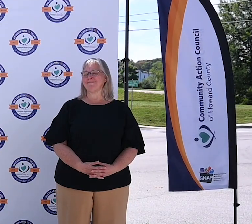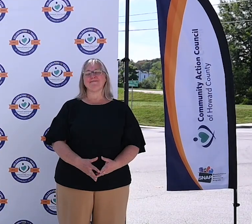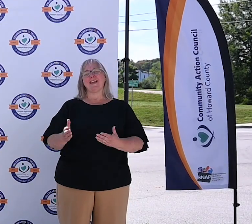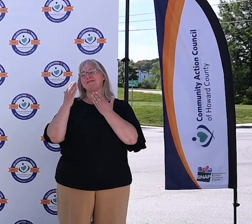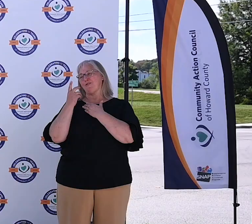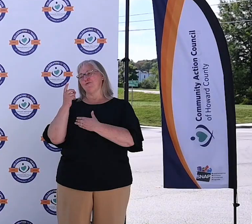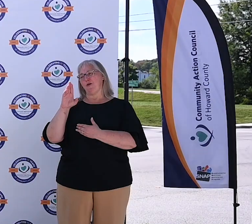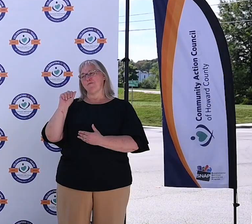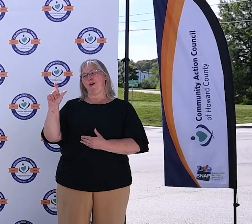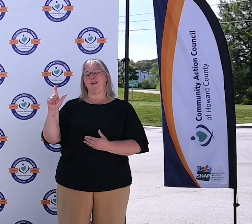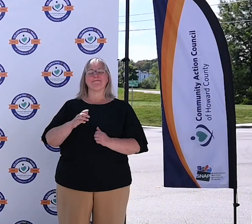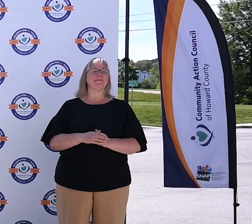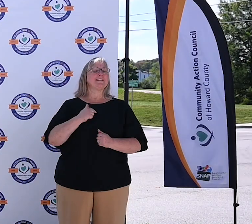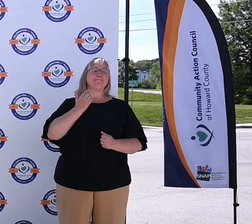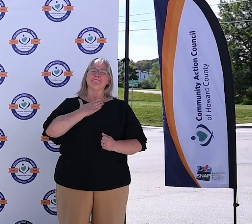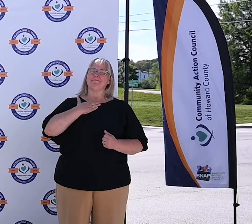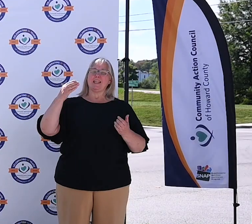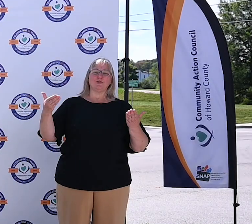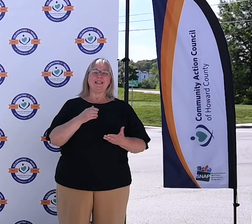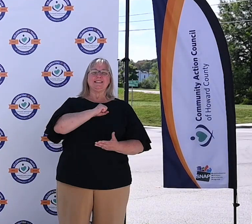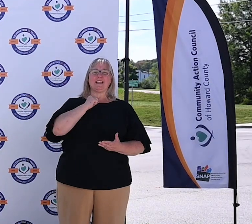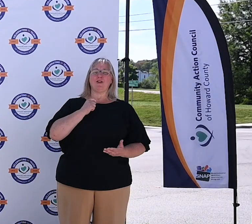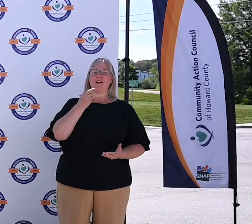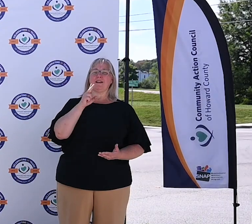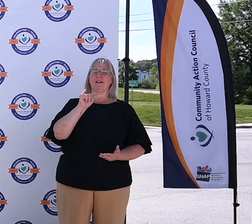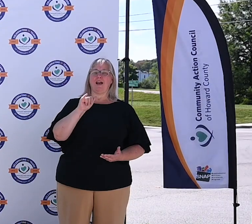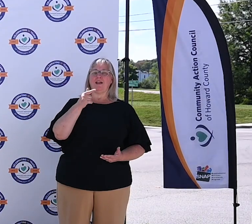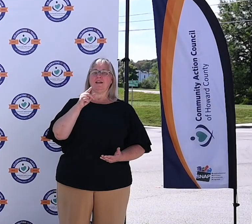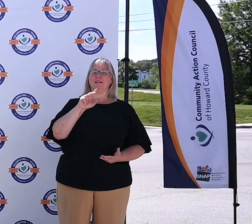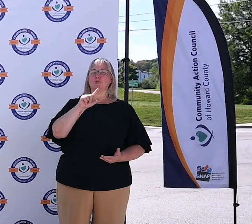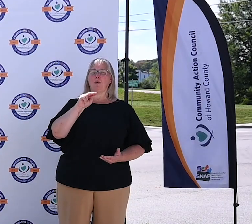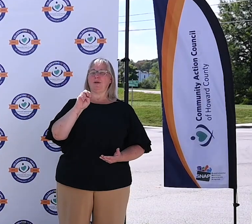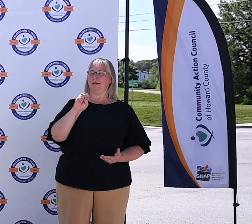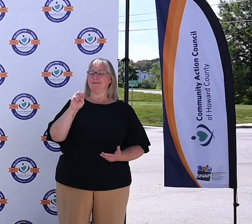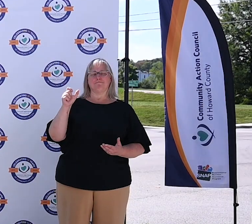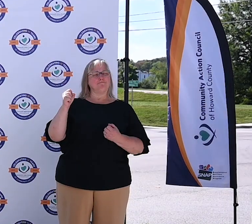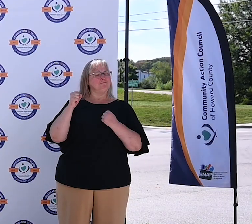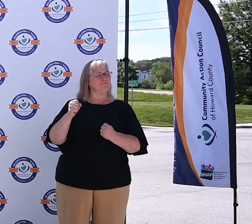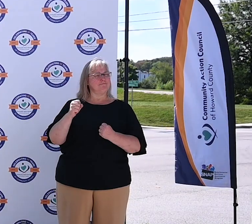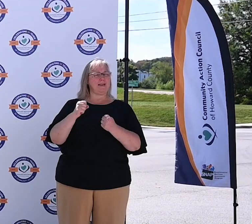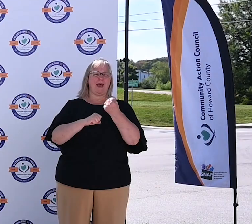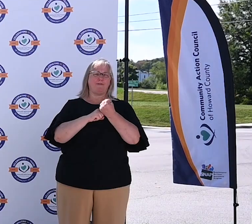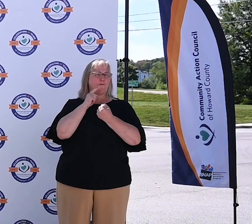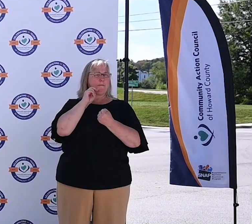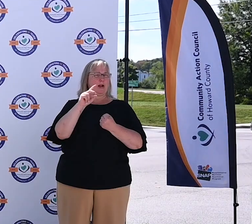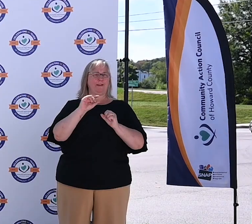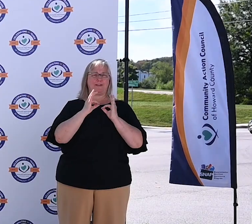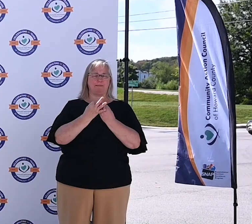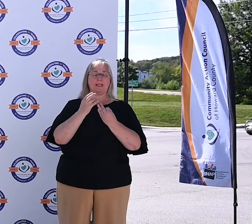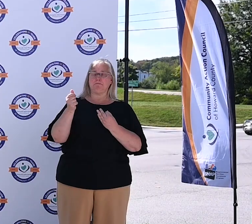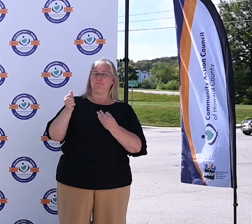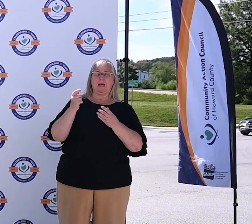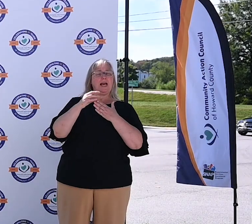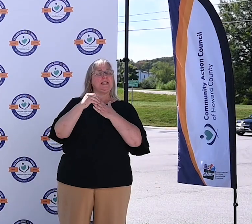Thank you, Dr. Ball. I am pleased to introduce Senator Guy Gazzoni, a steadfast advocate for Maryland families and a leader